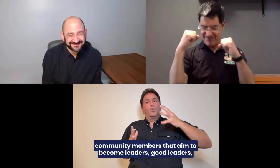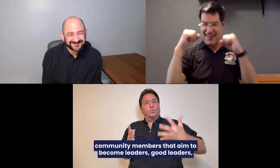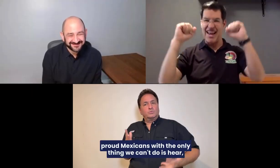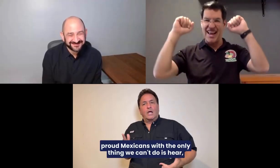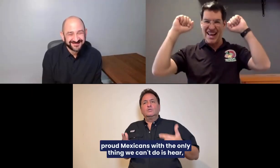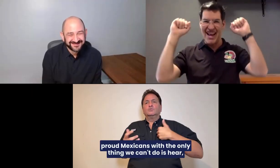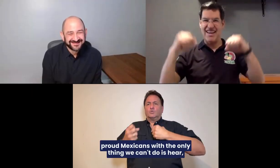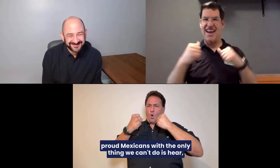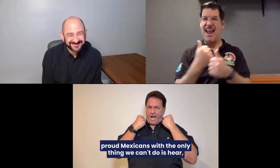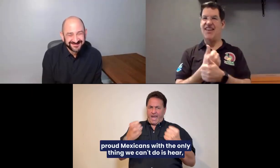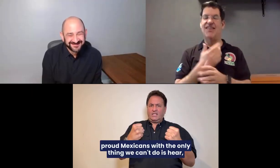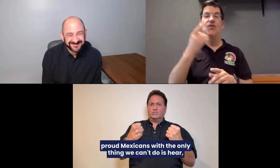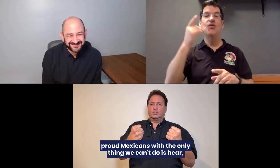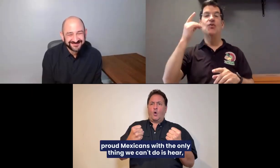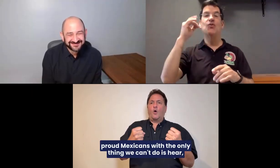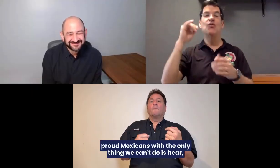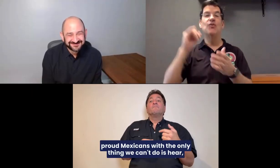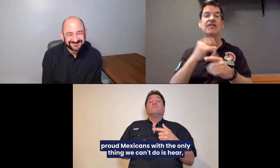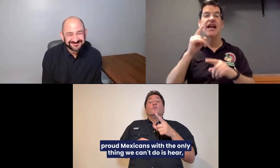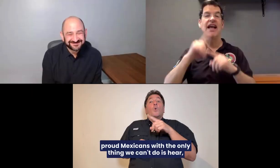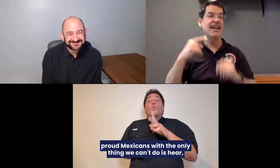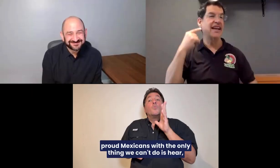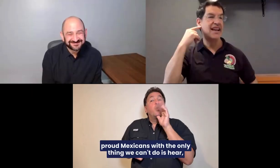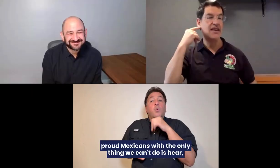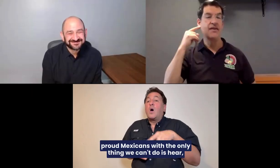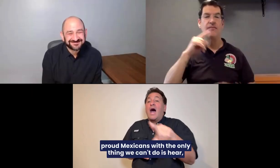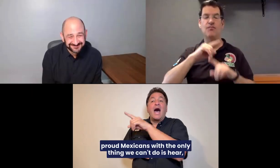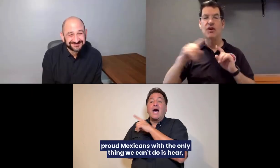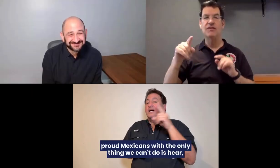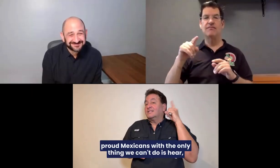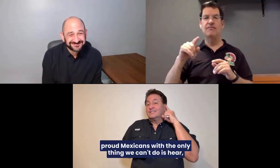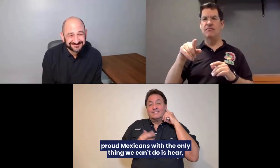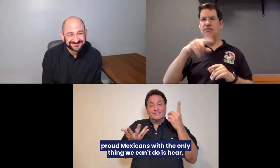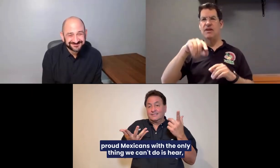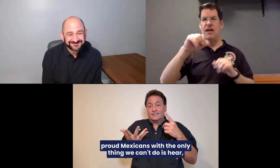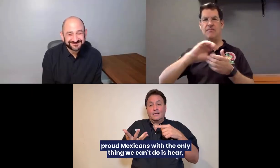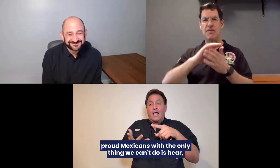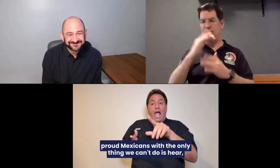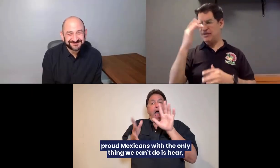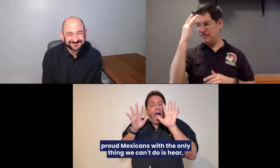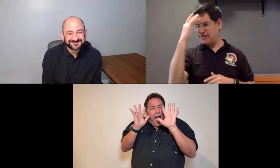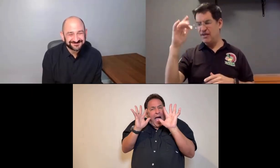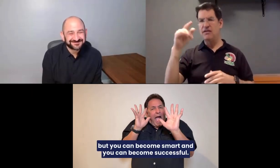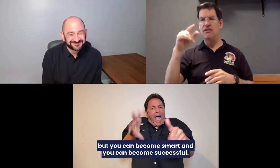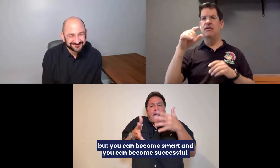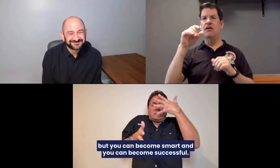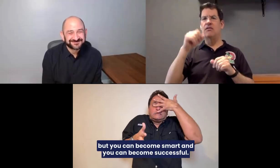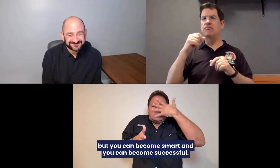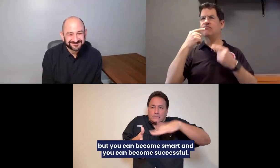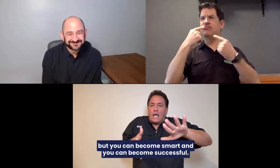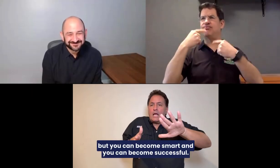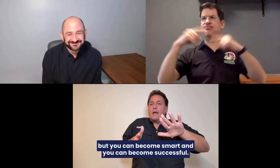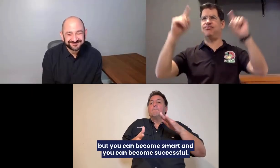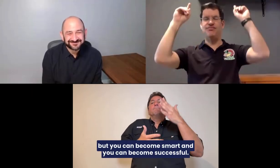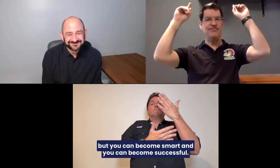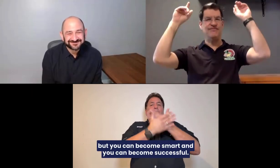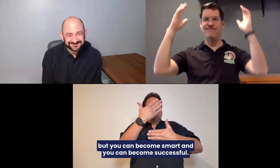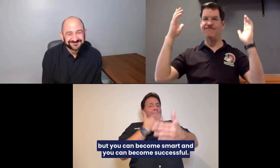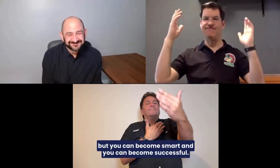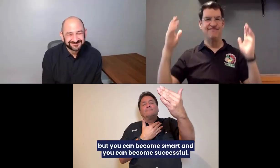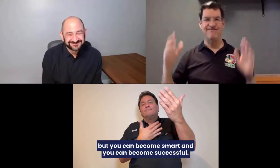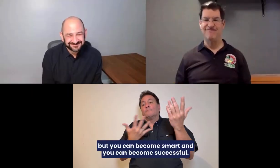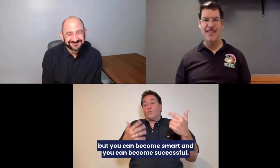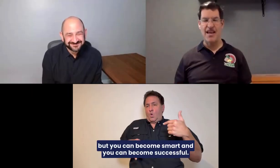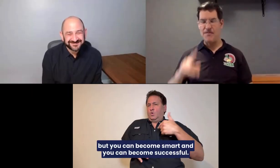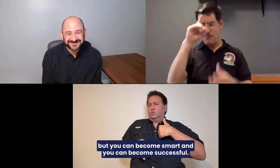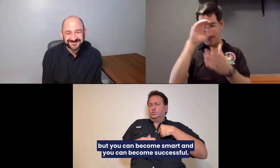leaders, proud Mexicans. With the only thing we can't do is hear. But you can become smart and